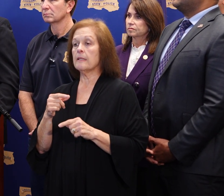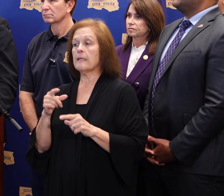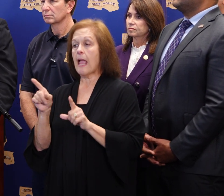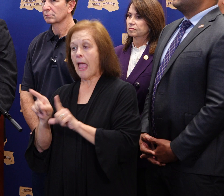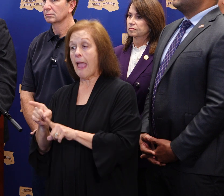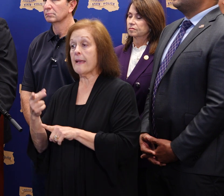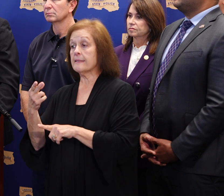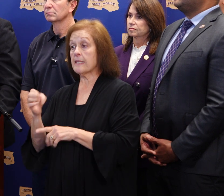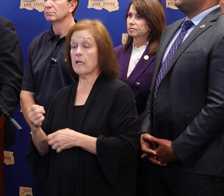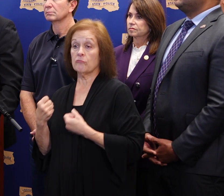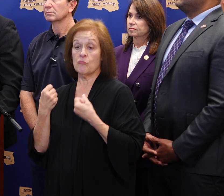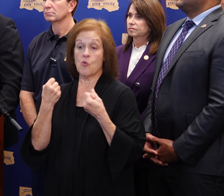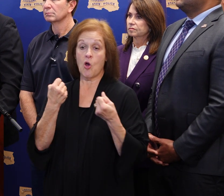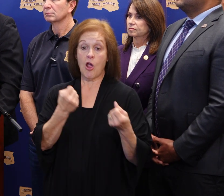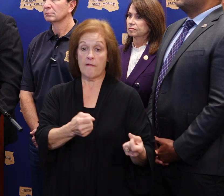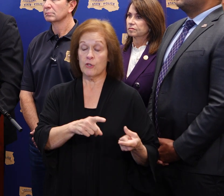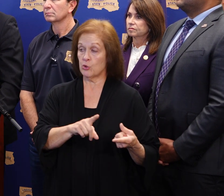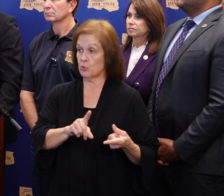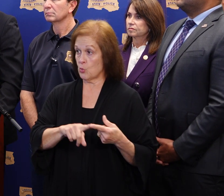New Orleans.